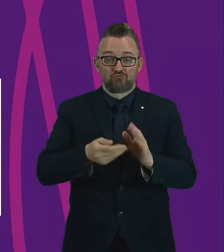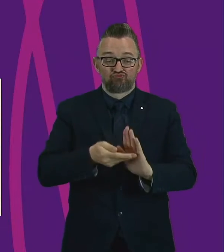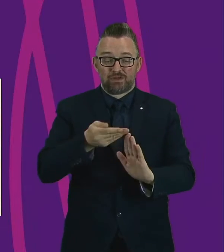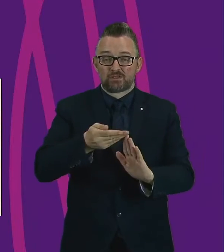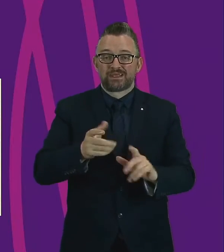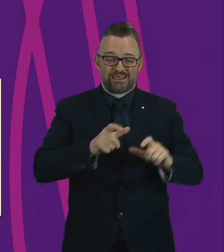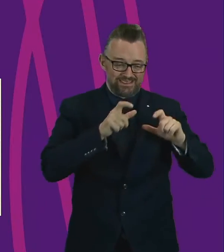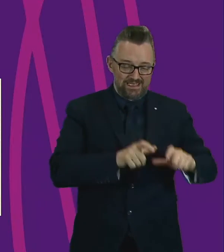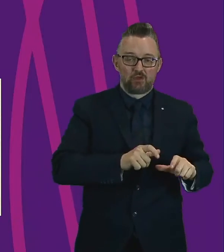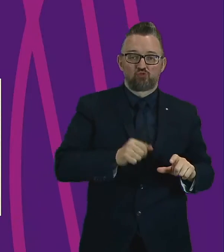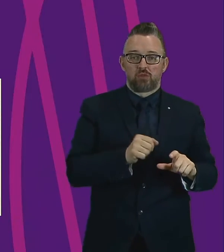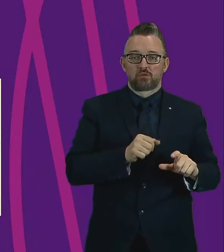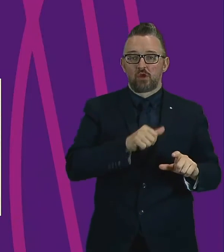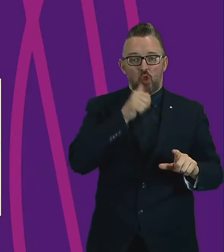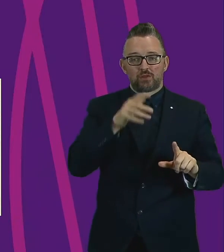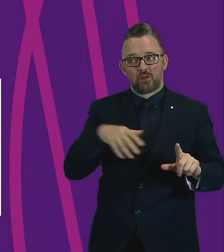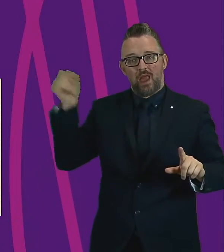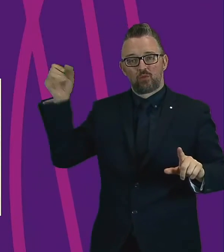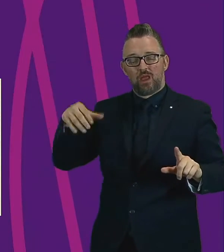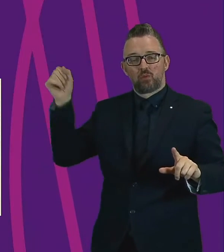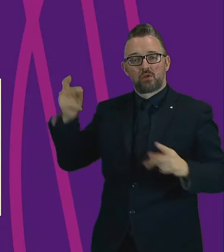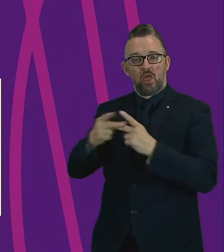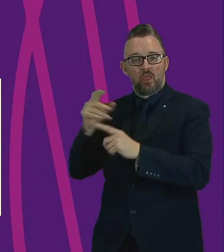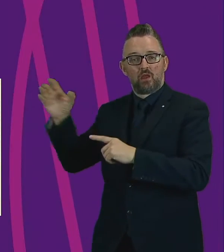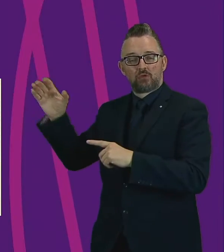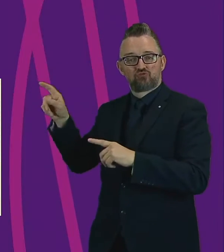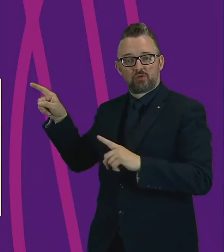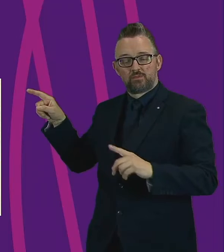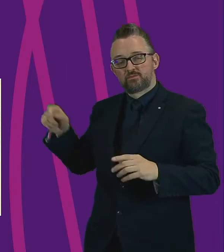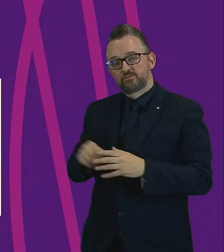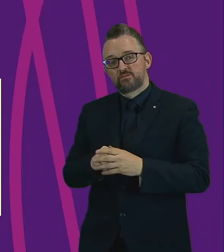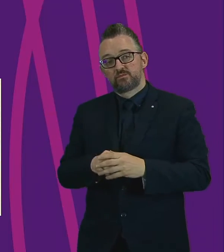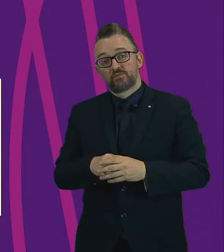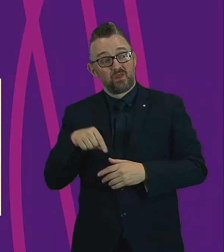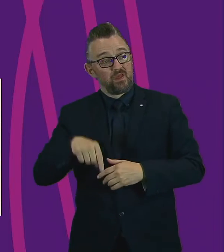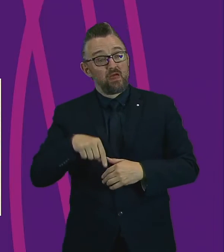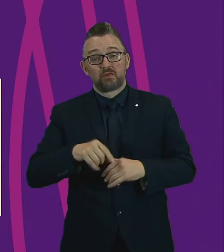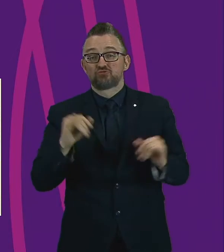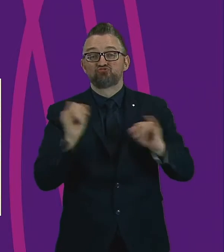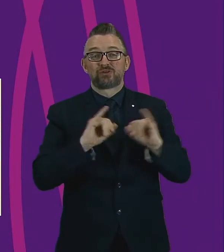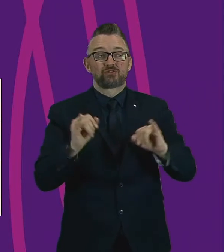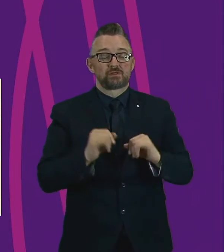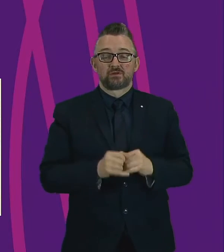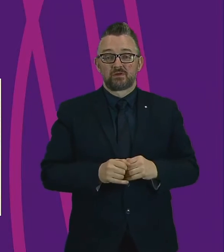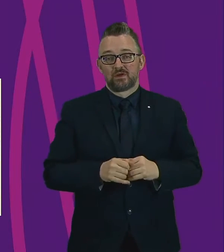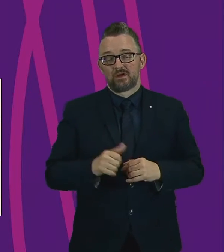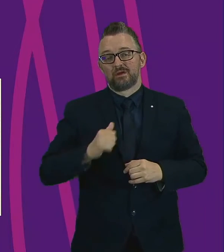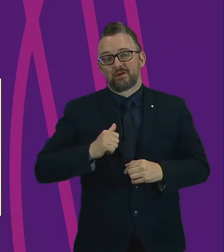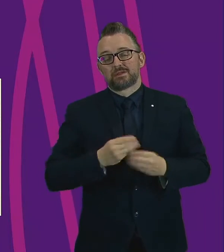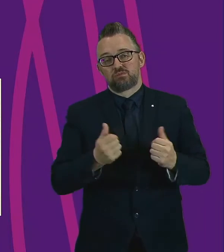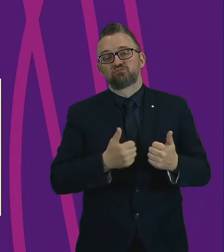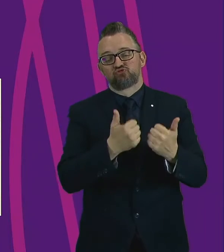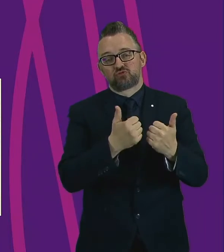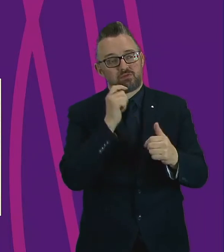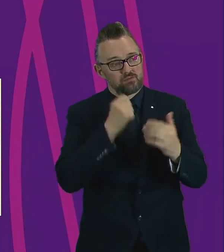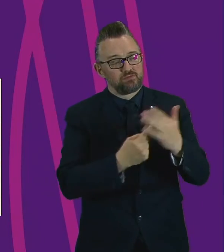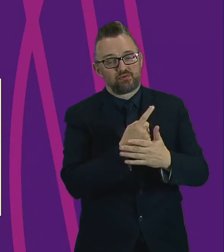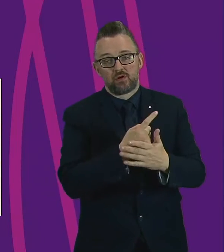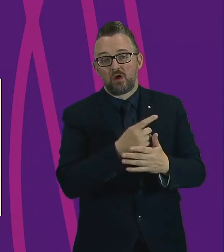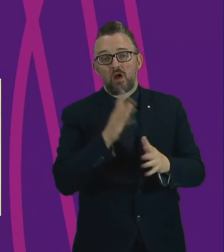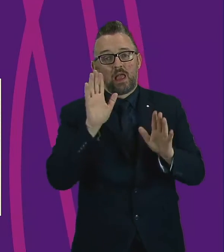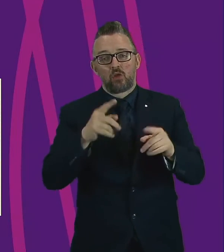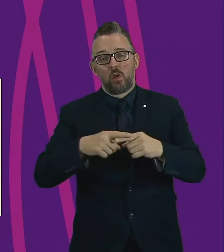our economy. Presiding Officer, out of this tragedy, some good must come. We can't go back to the same economic